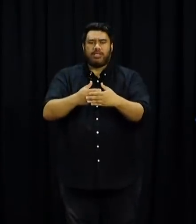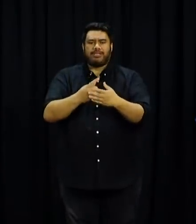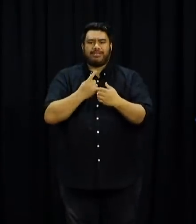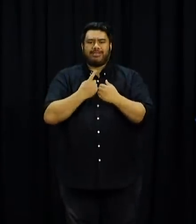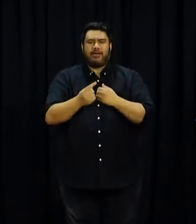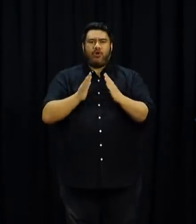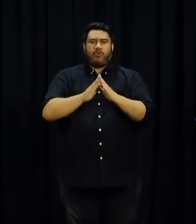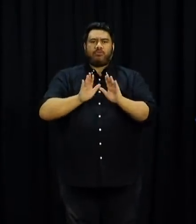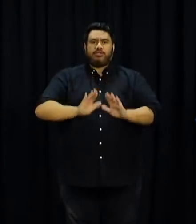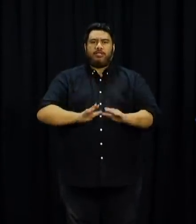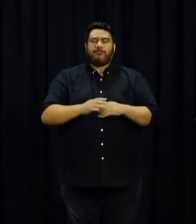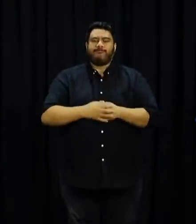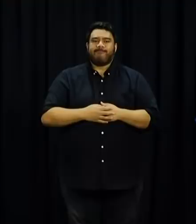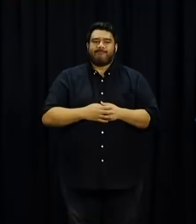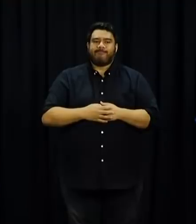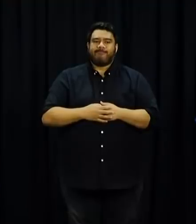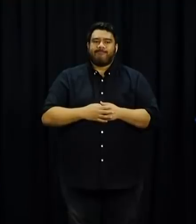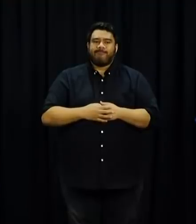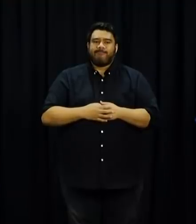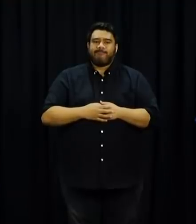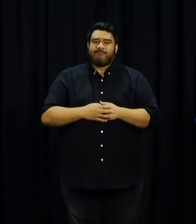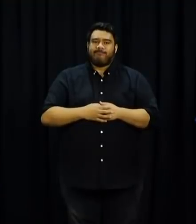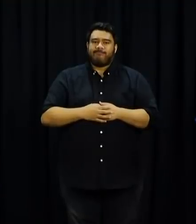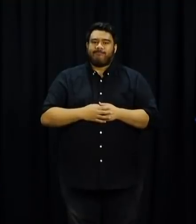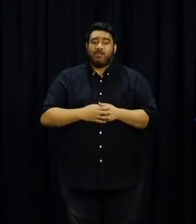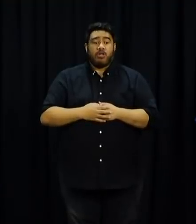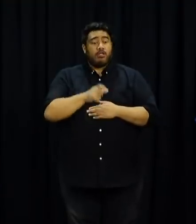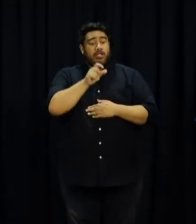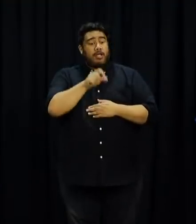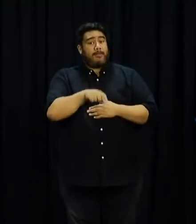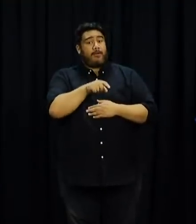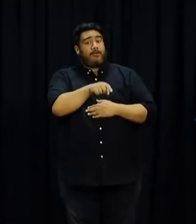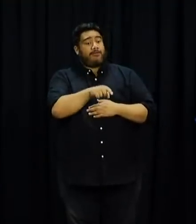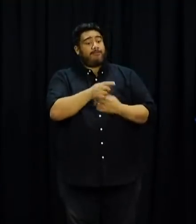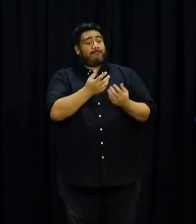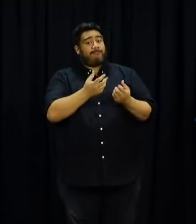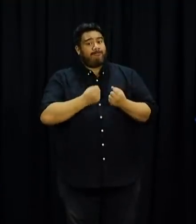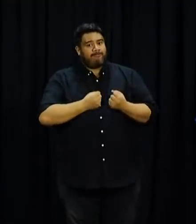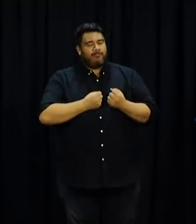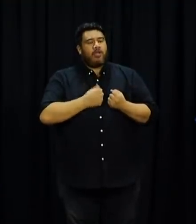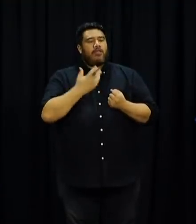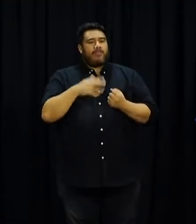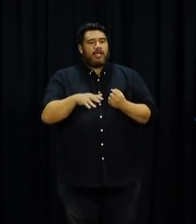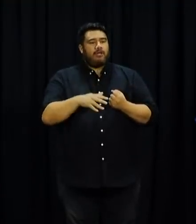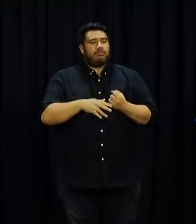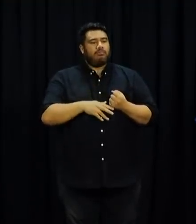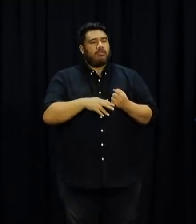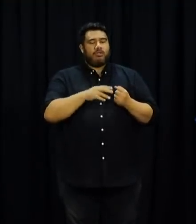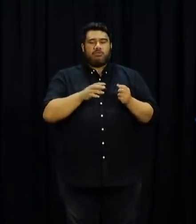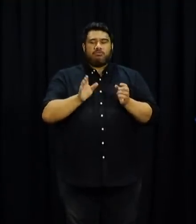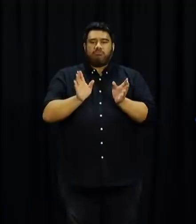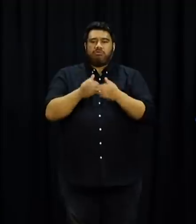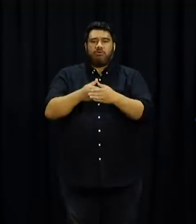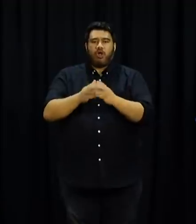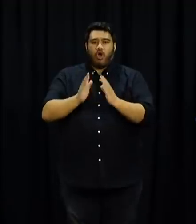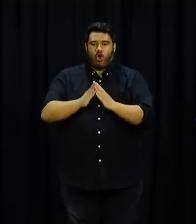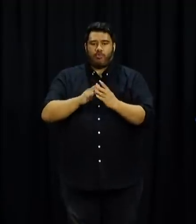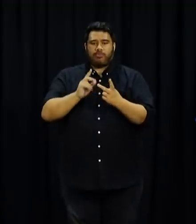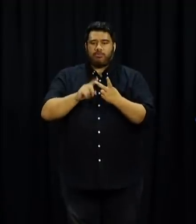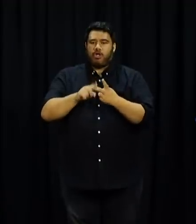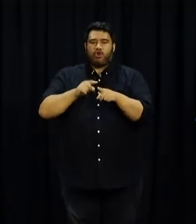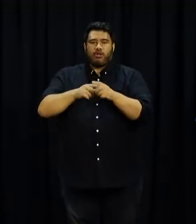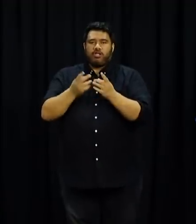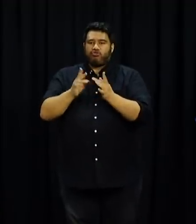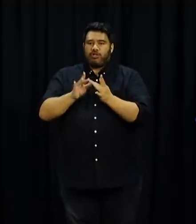soon as a result is received, that person goes into isolation, everyone around them goes into isolation, contact tracing starts